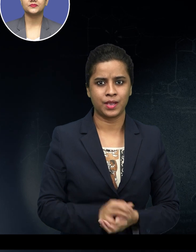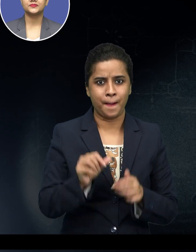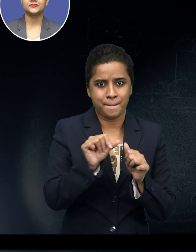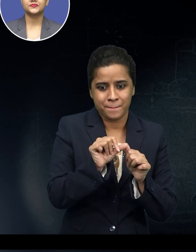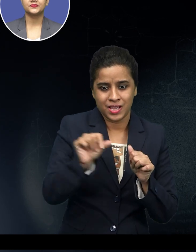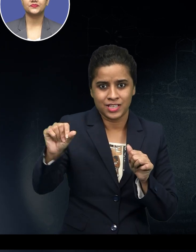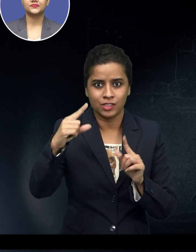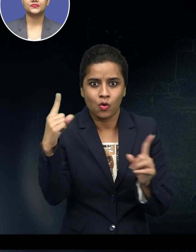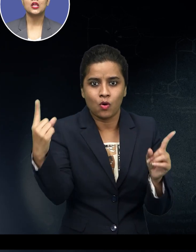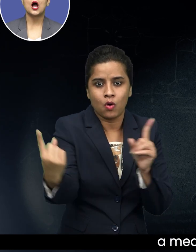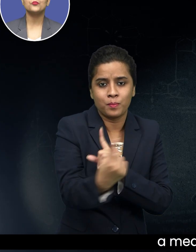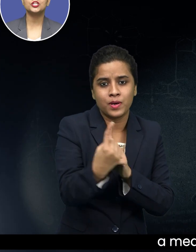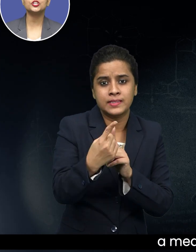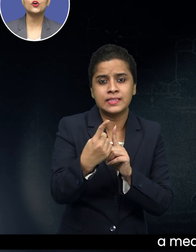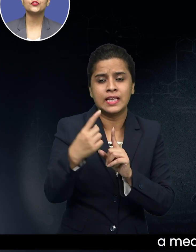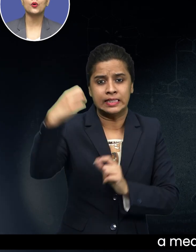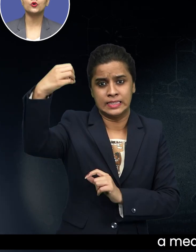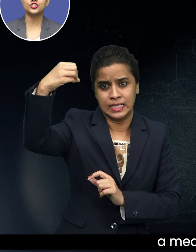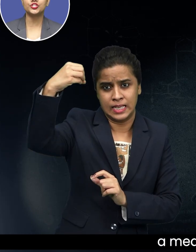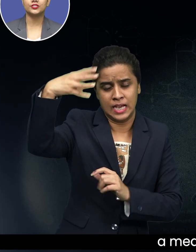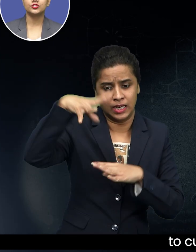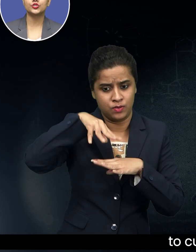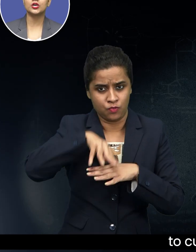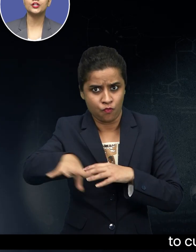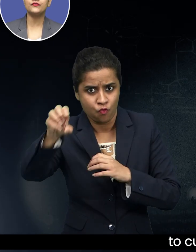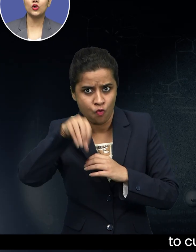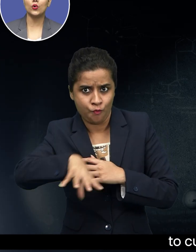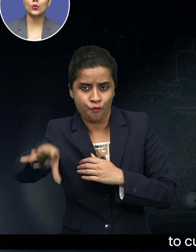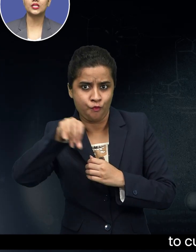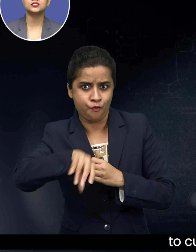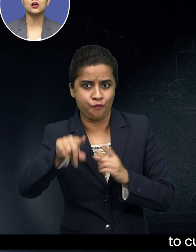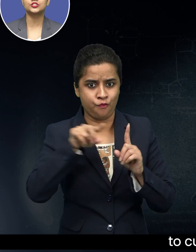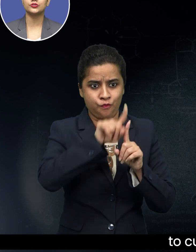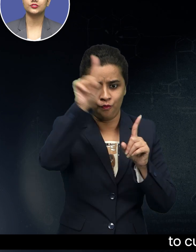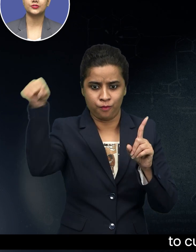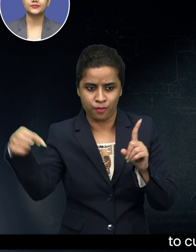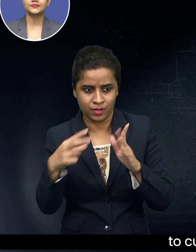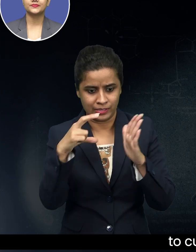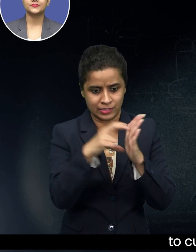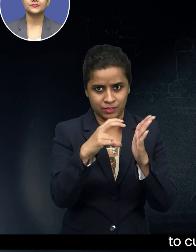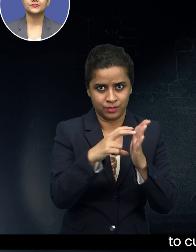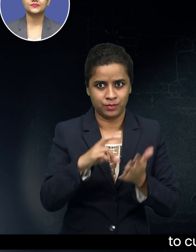resistance, a measure of the opposition to current flow in a circuit,